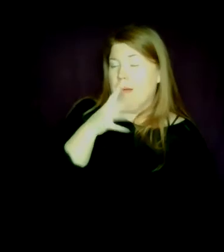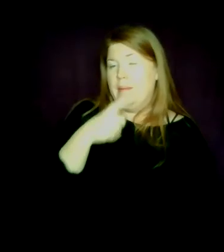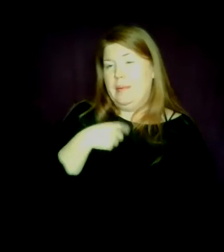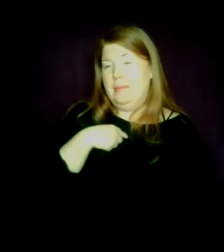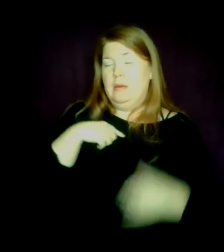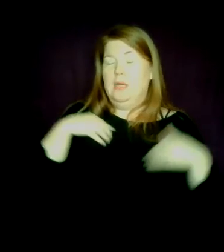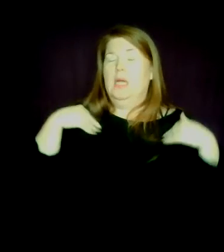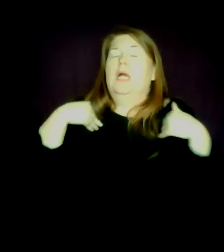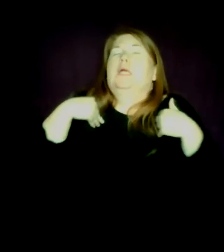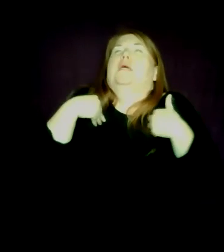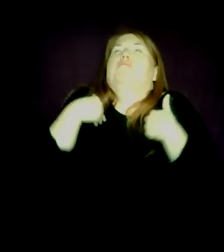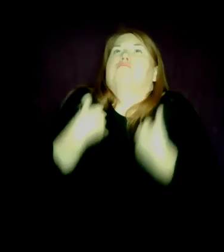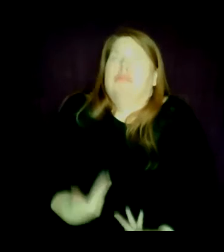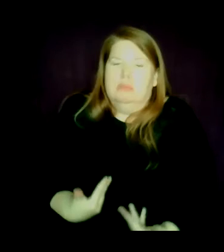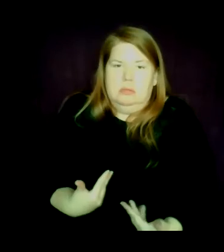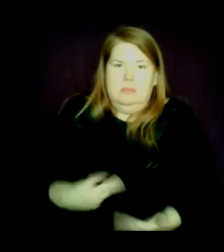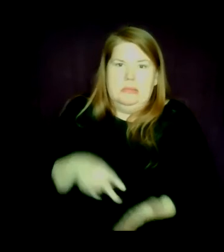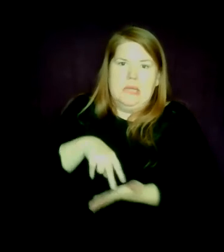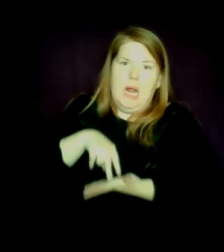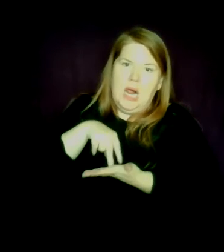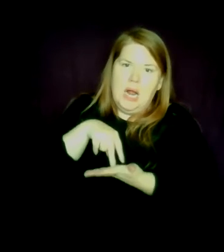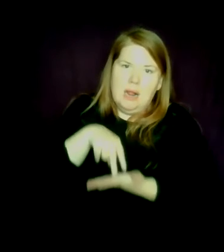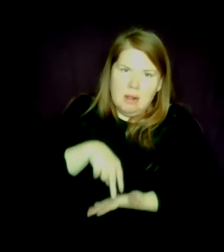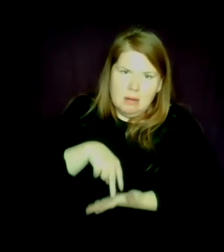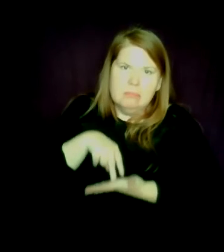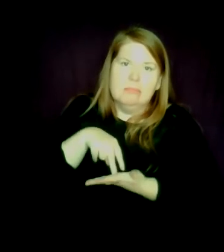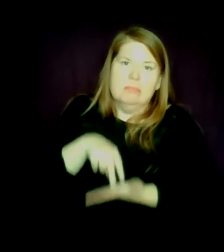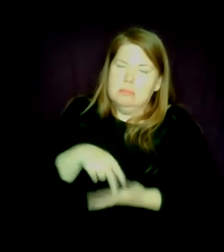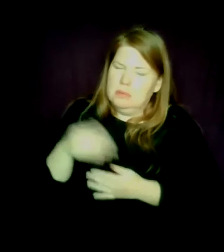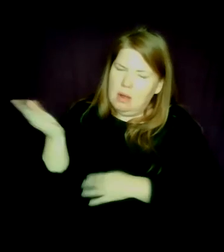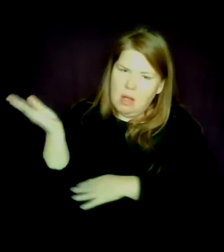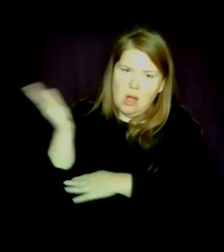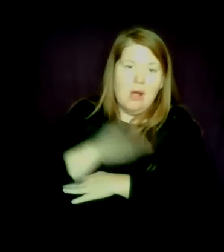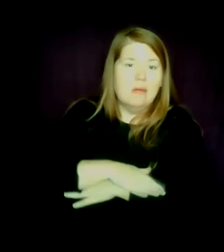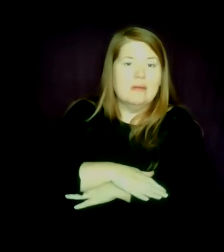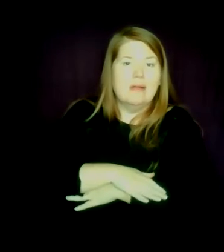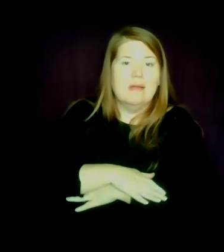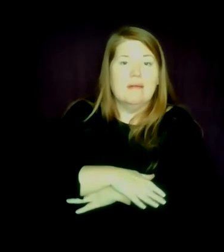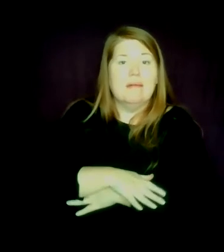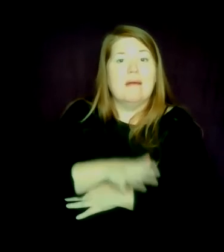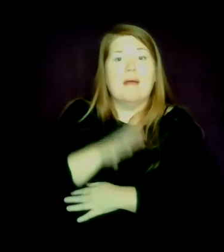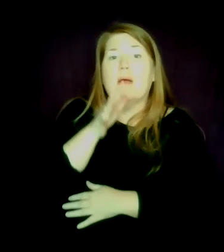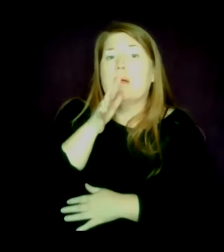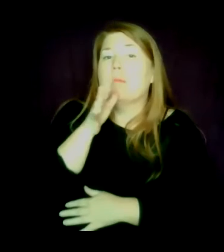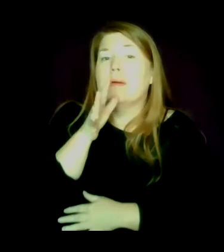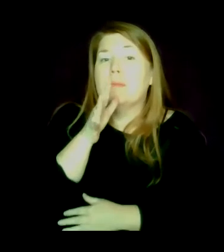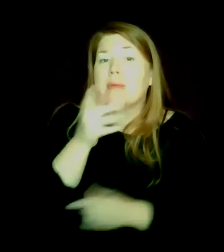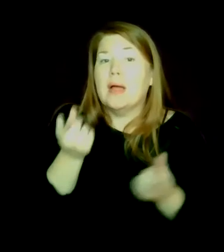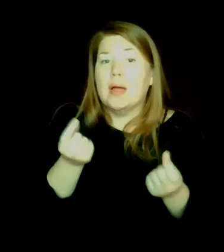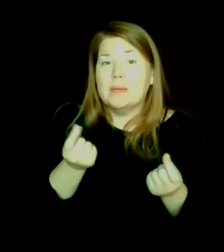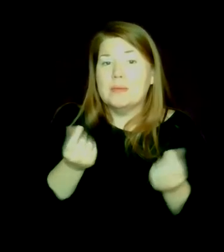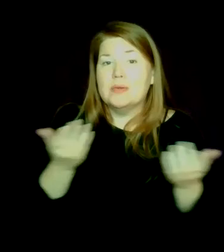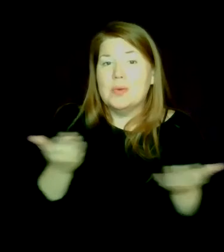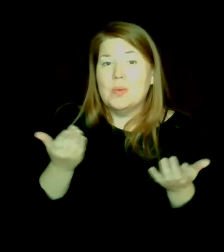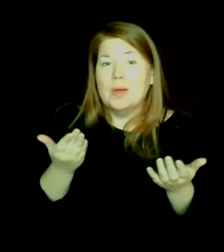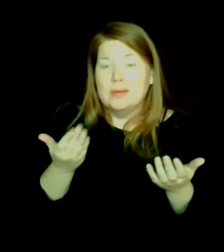feet all day. But Mama still sits me down in front of the mirror and fixes my braids and gives me a new clip to wear